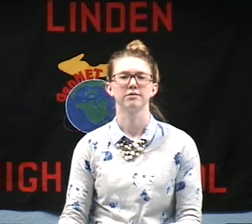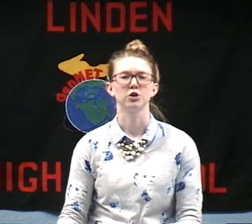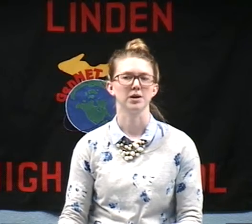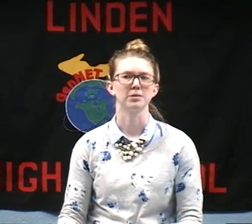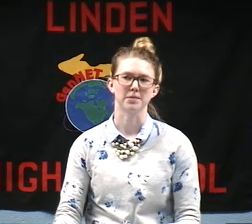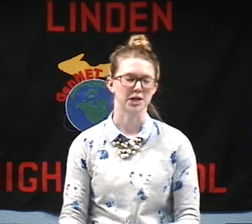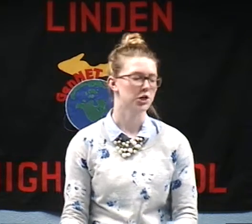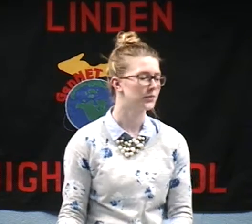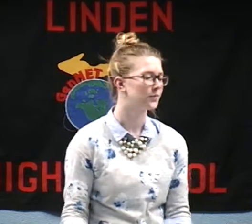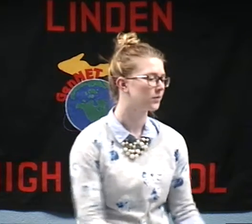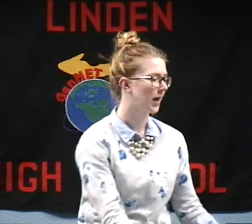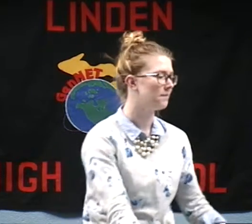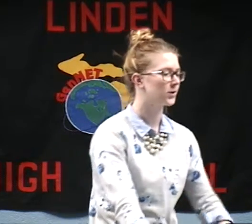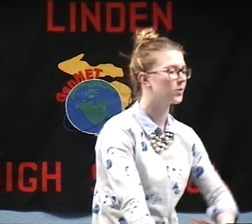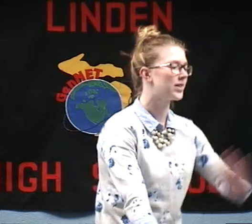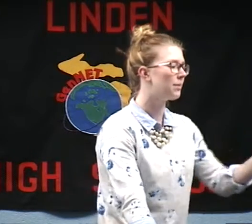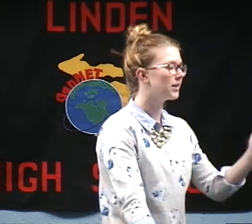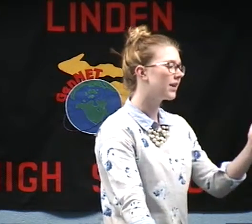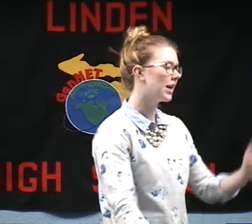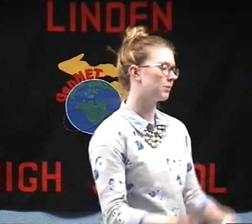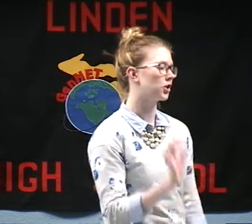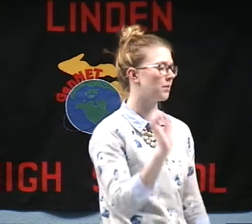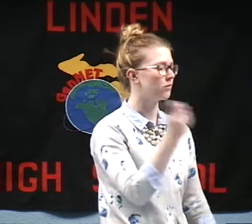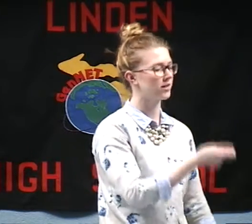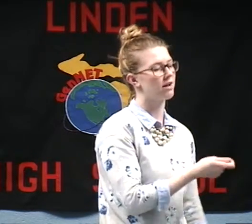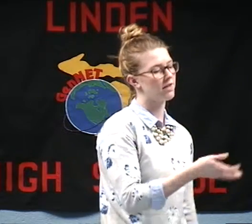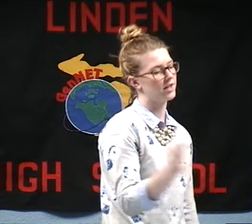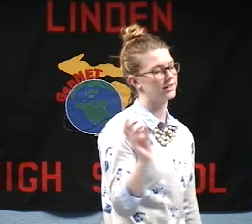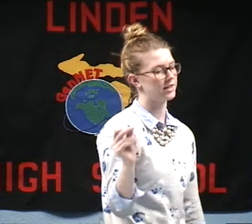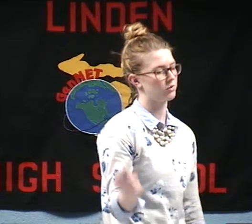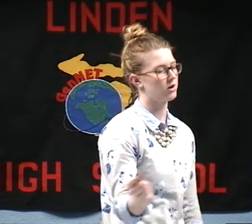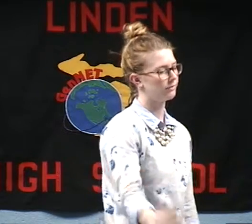you'll be able to manage. Okay, so with that being said, I'm going to shut my voice off and let's get going.